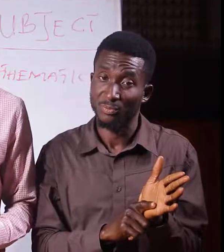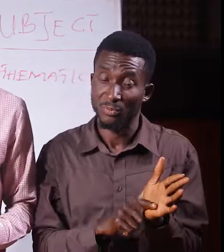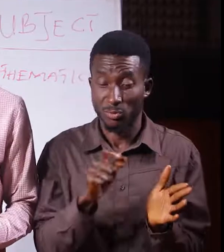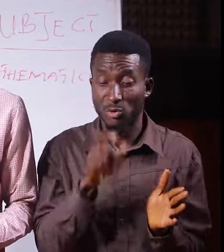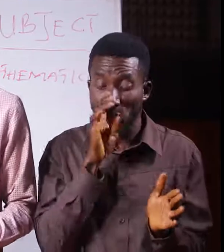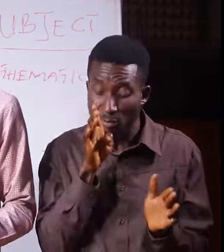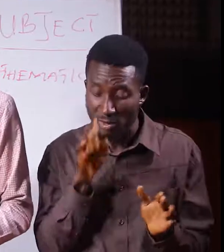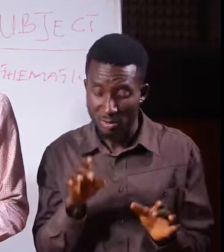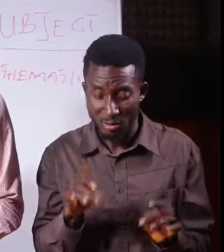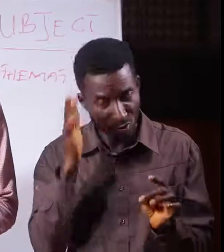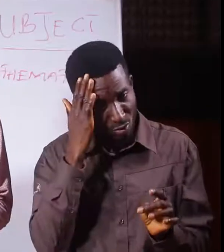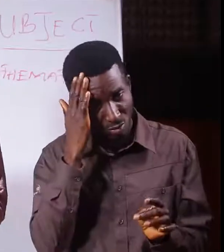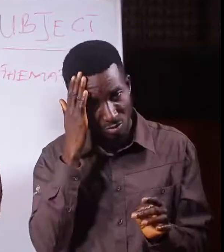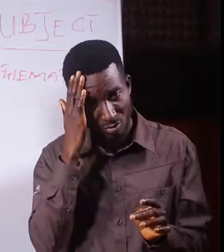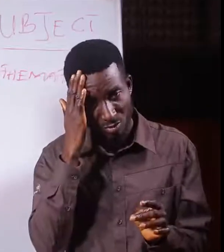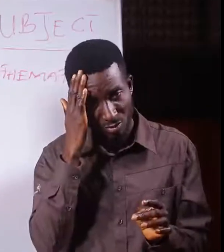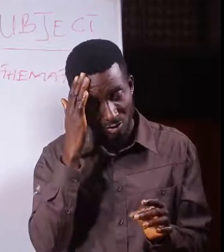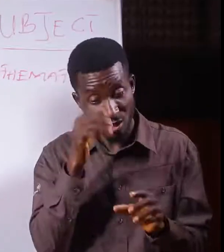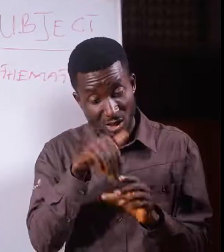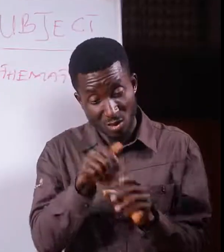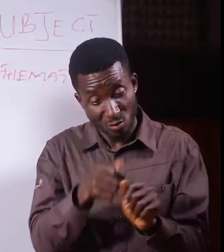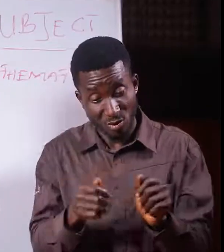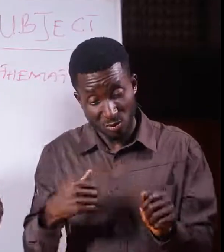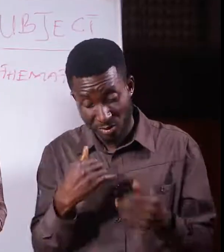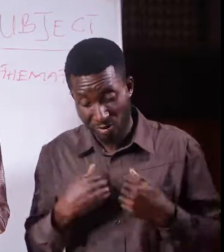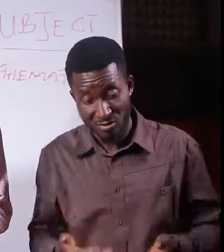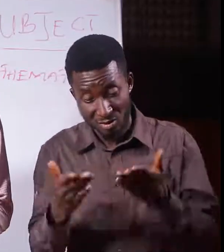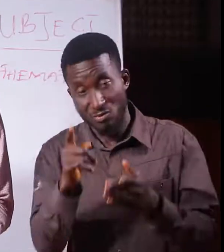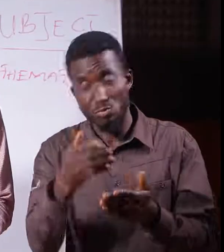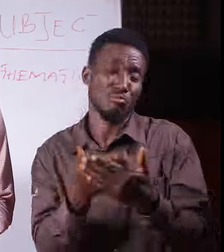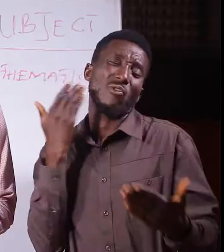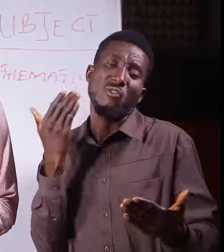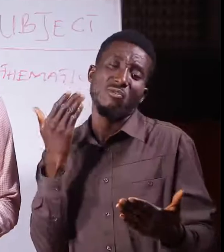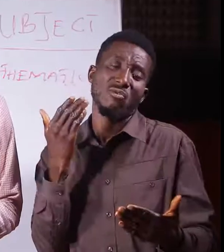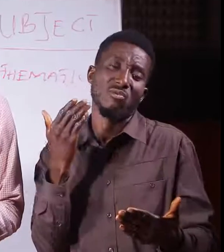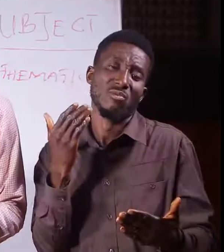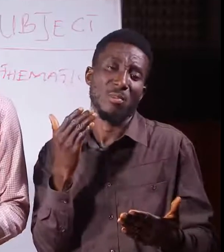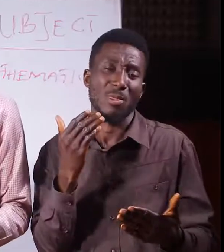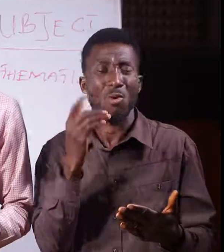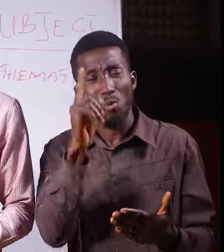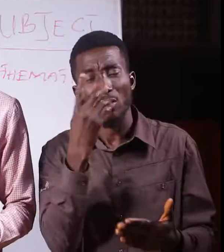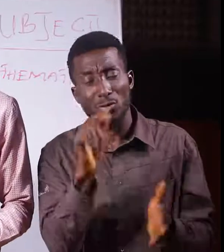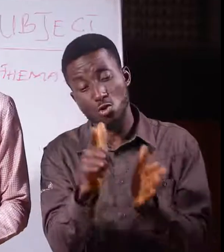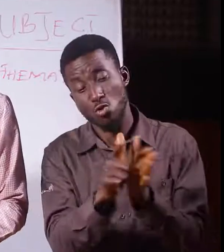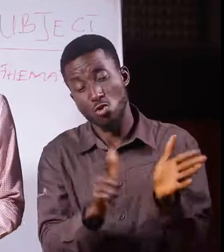must be taken note of, in which I have given you before. One of the